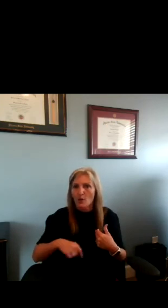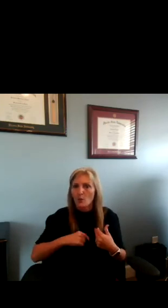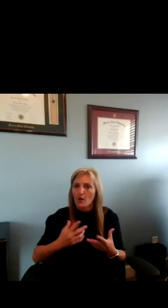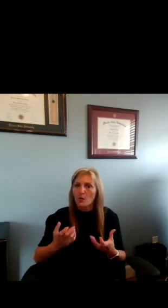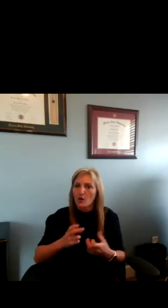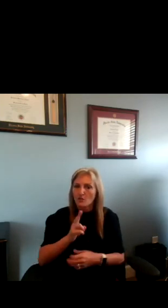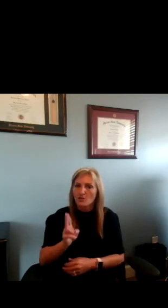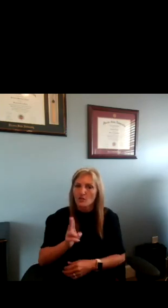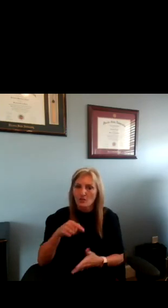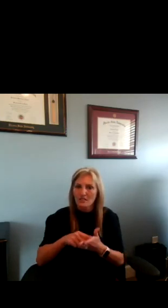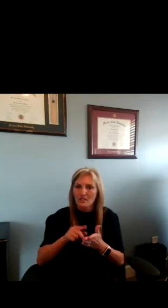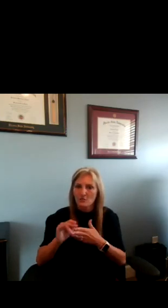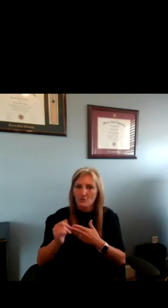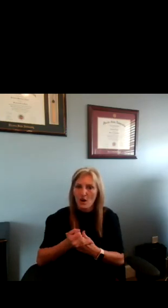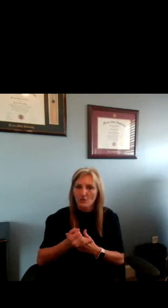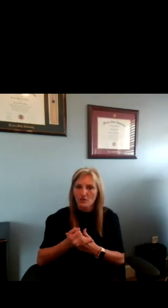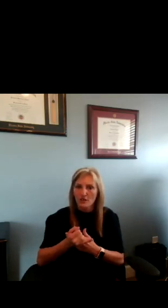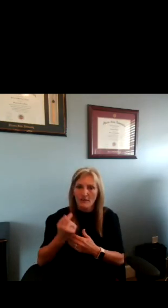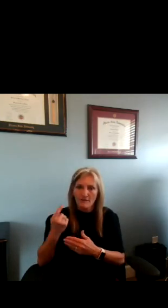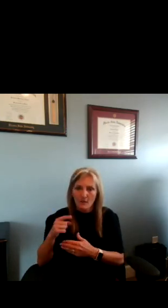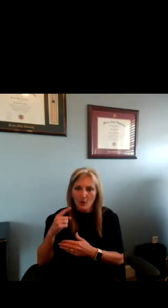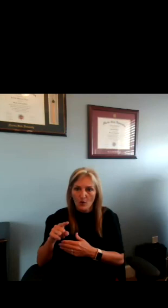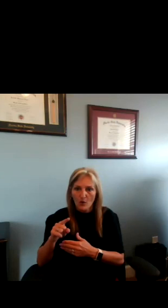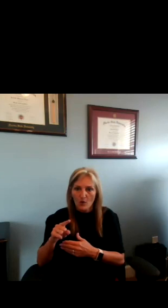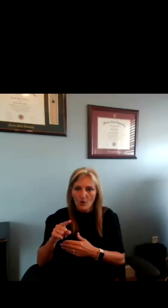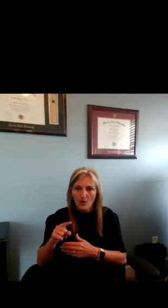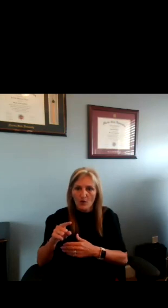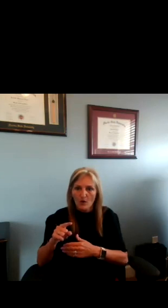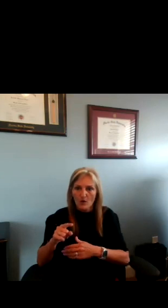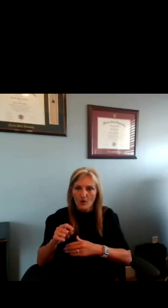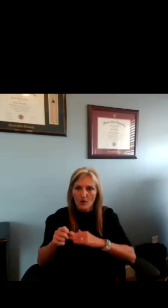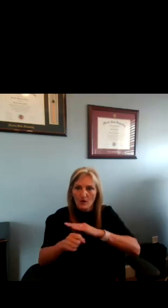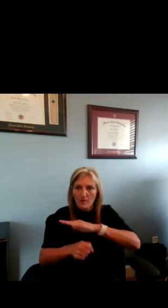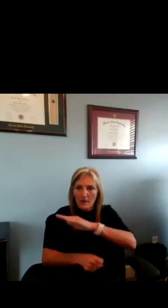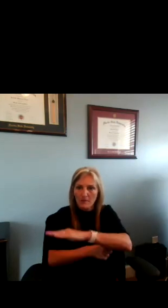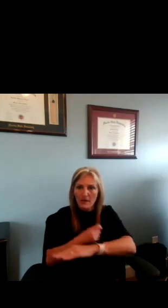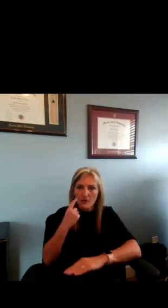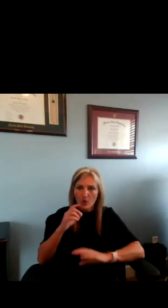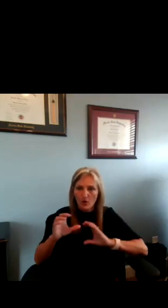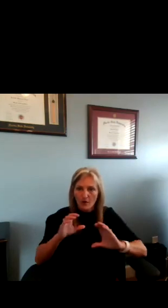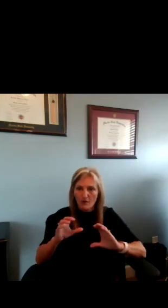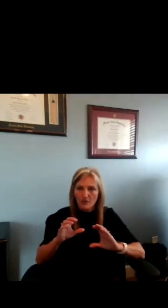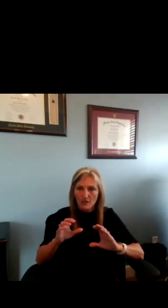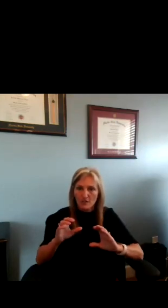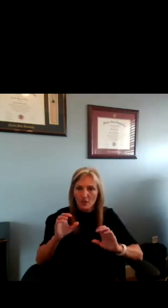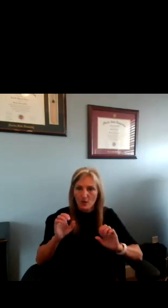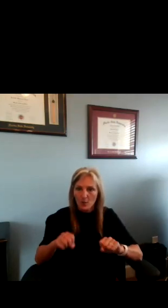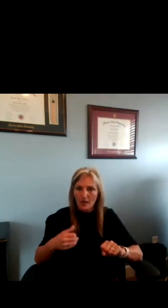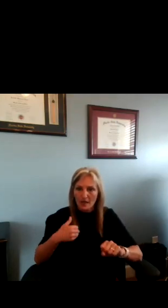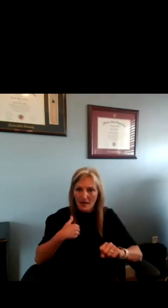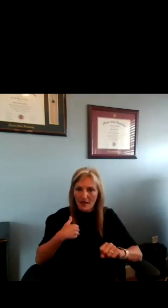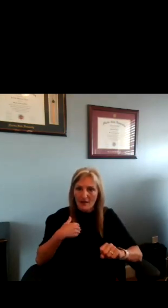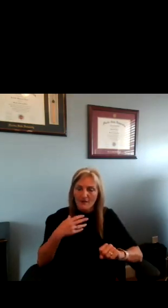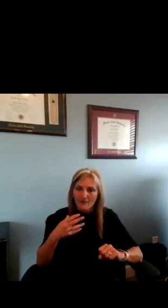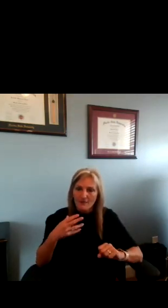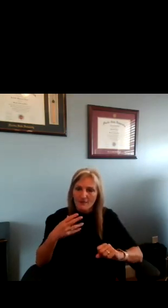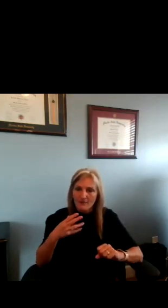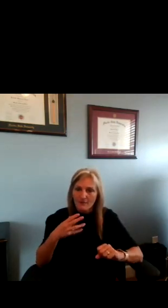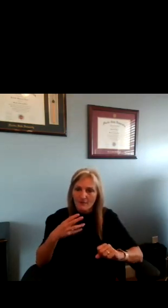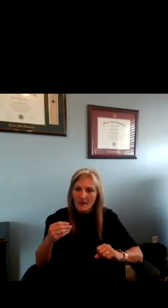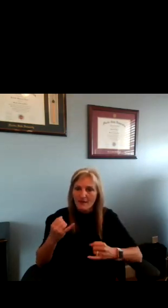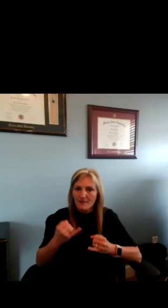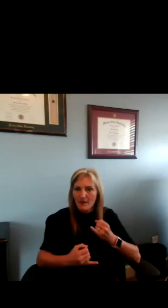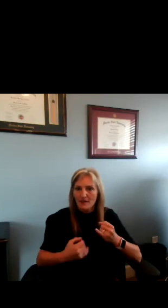use this project as a platform through which conversations like those we will have today can be hosted. And